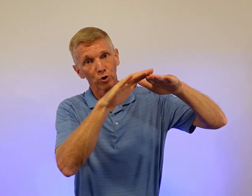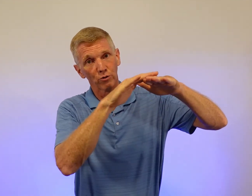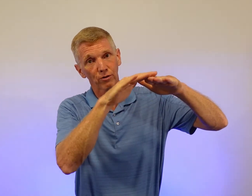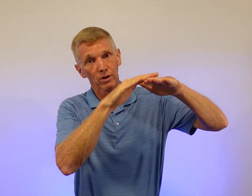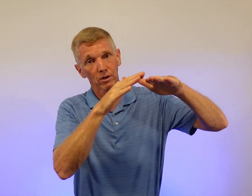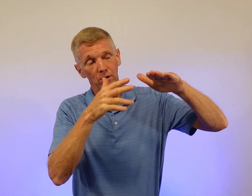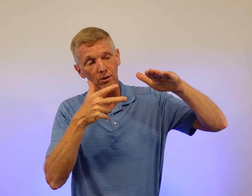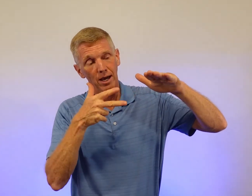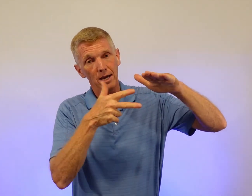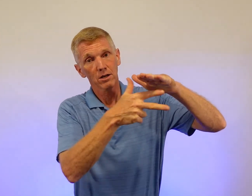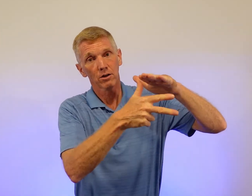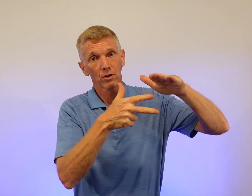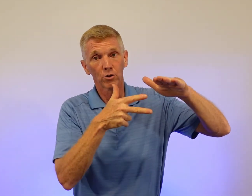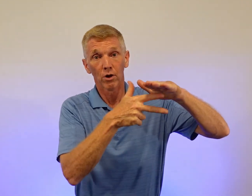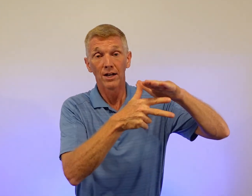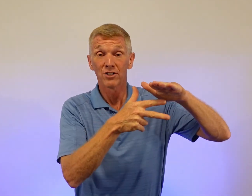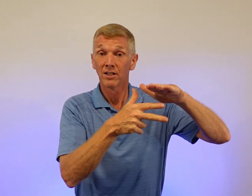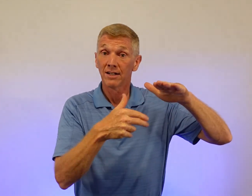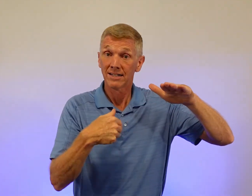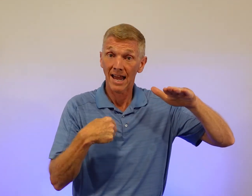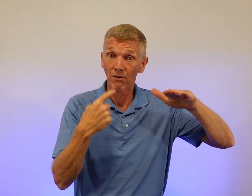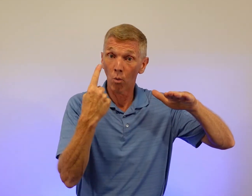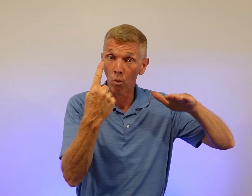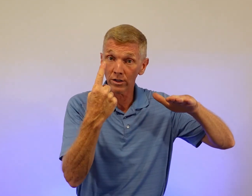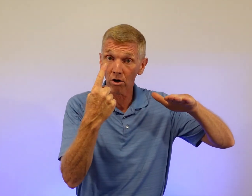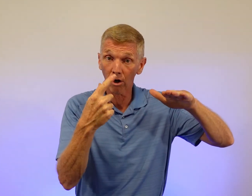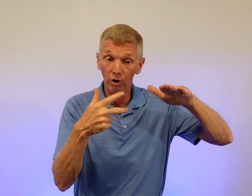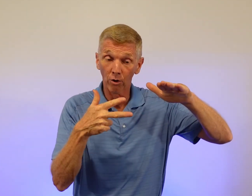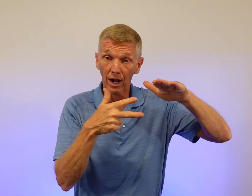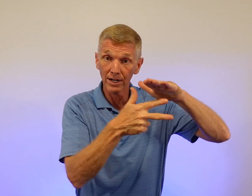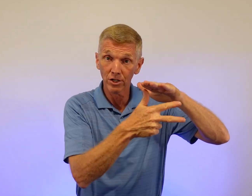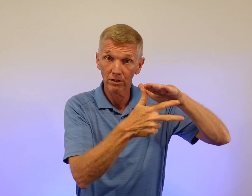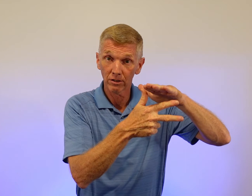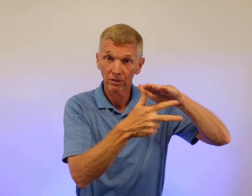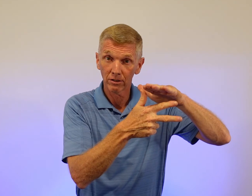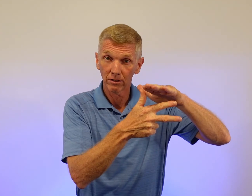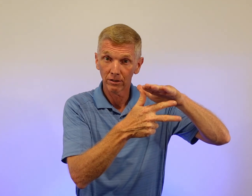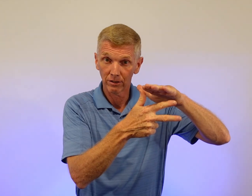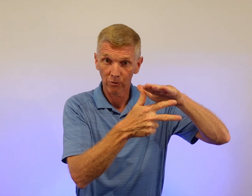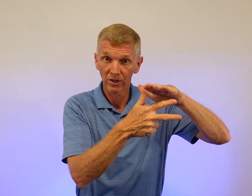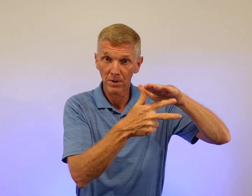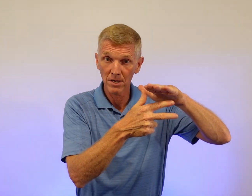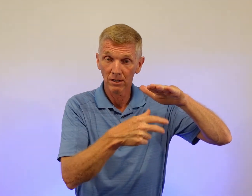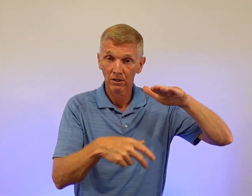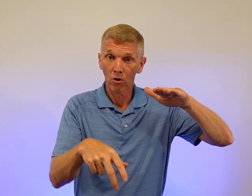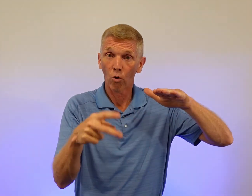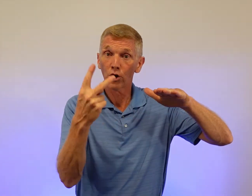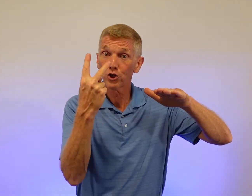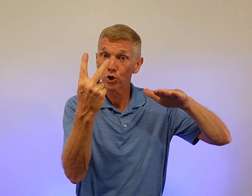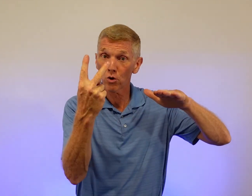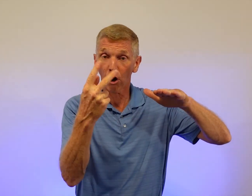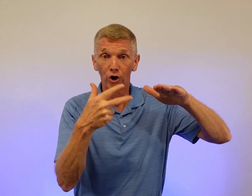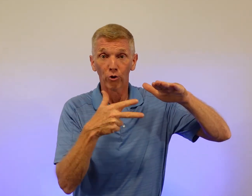roof. Okay. Garage. Does it have a one-car garage? You with me? Or a two-car